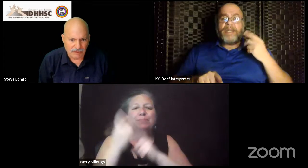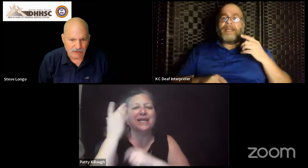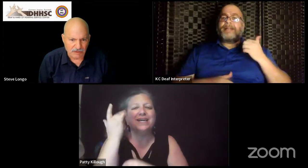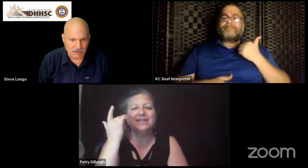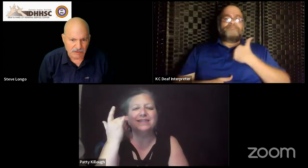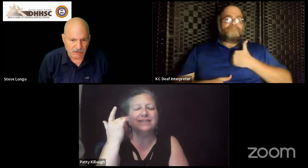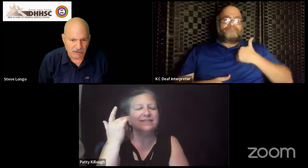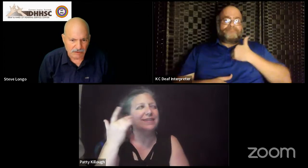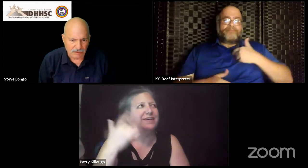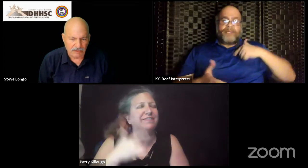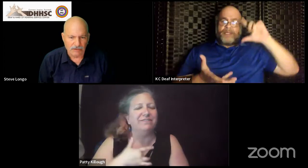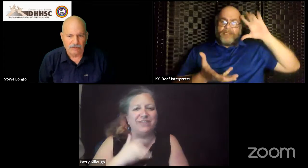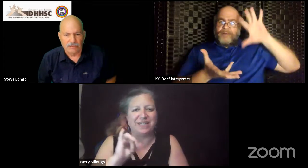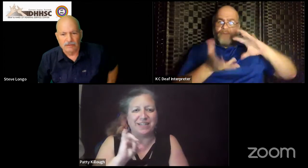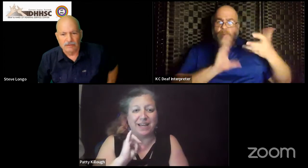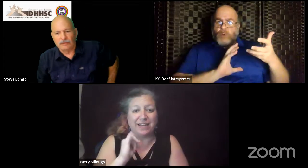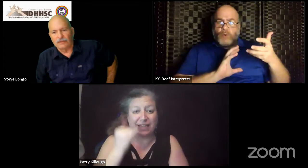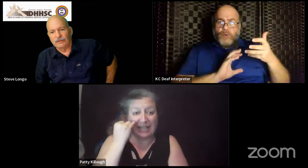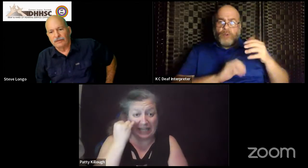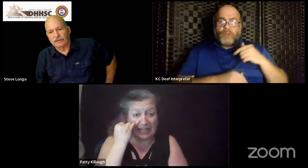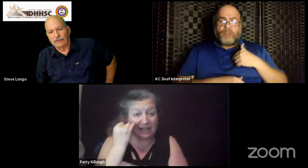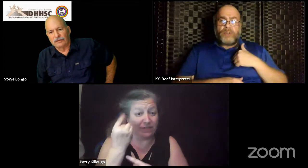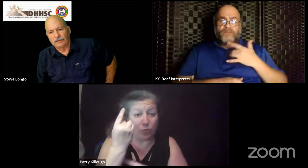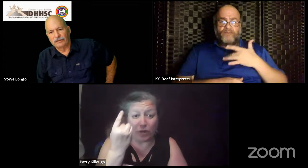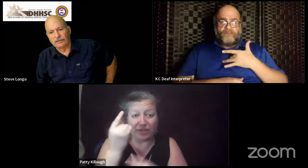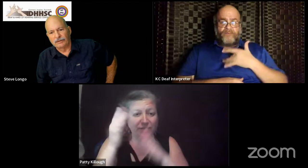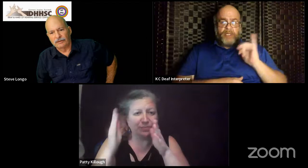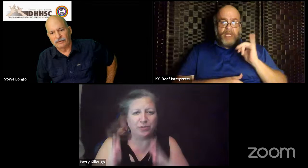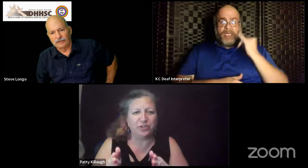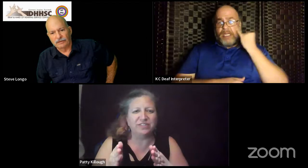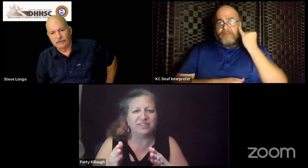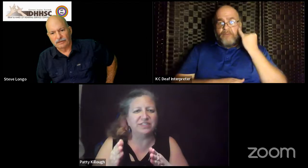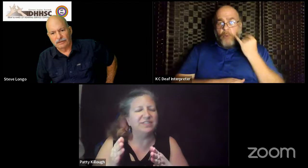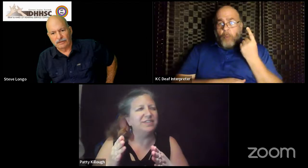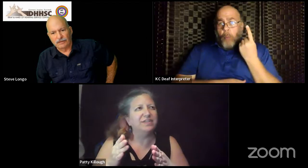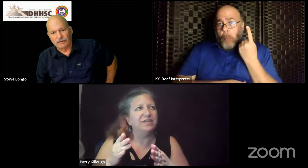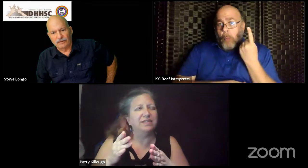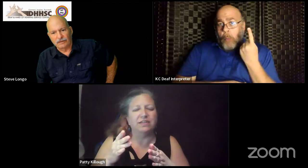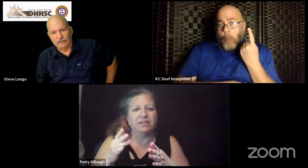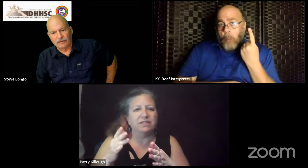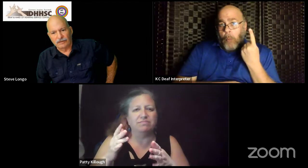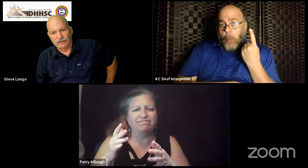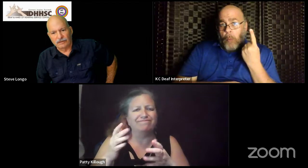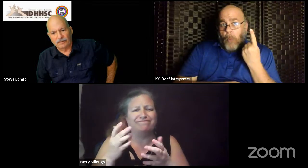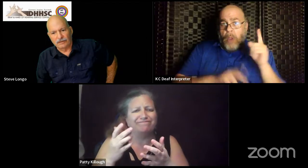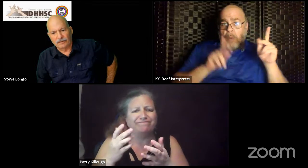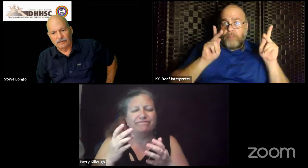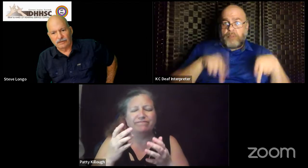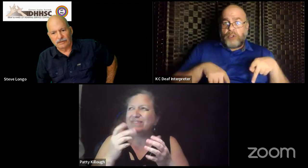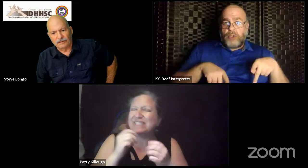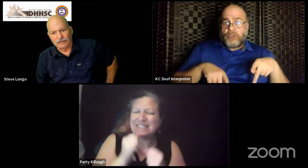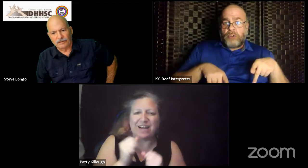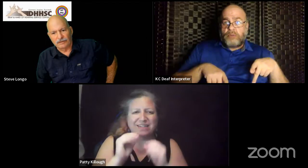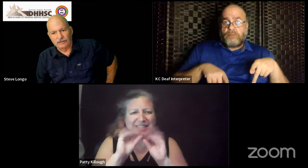Sis Patty, I apologize. There is confusion on my part. I feel as if